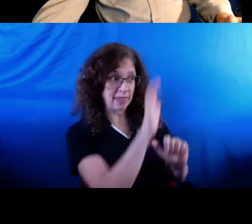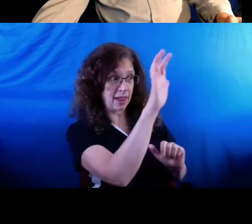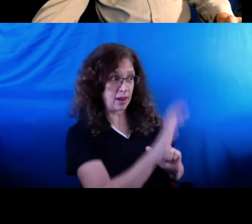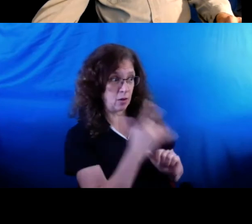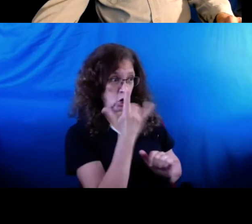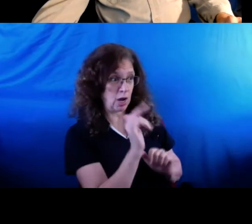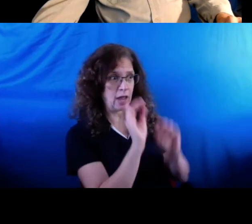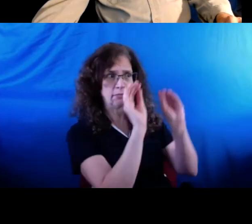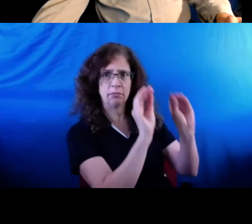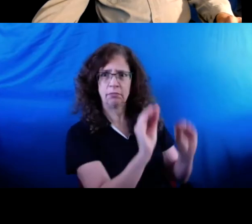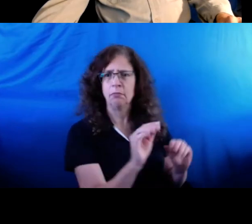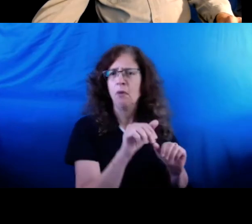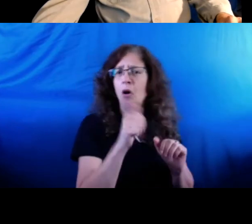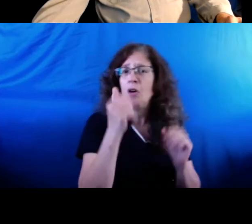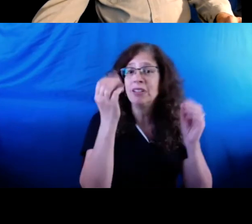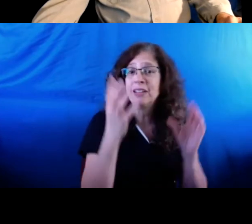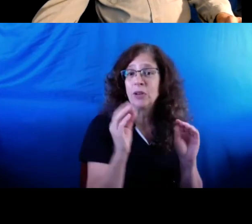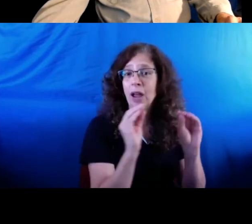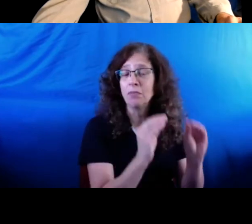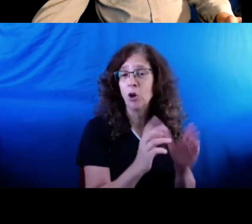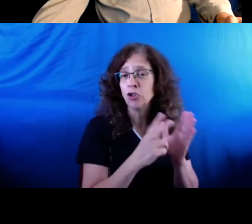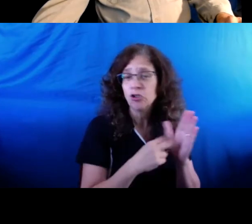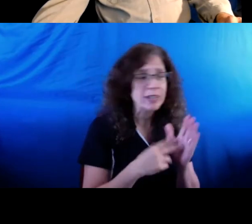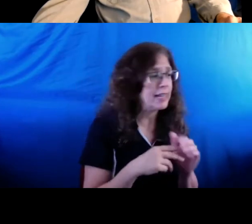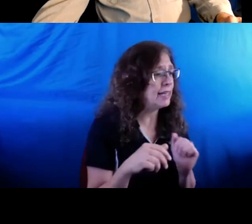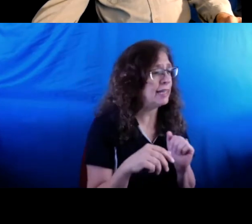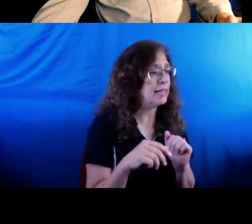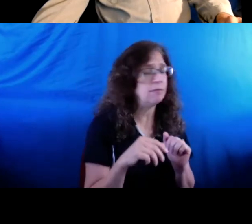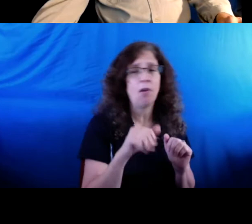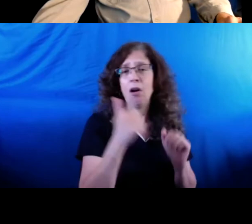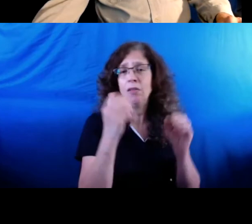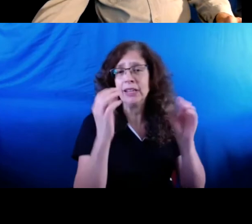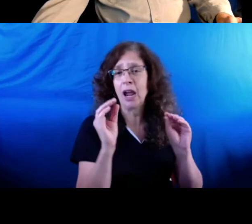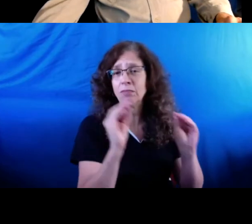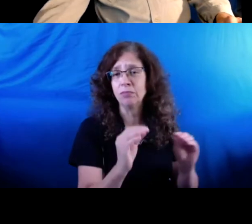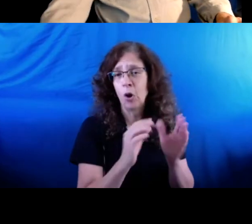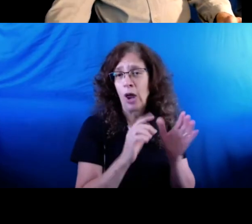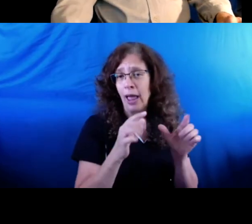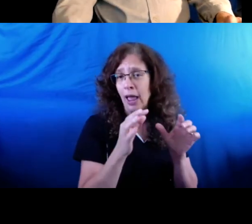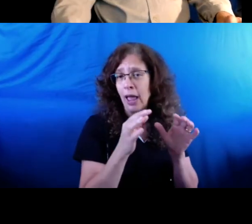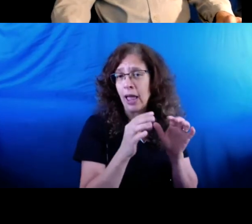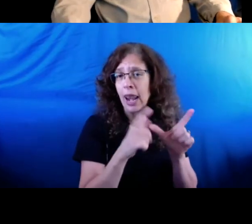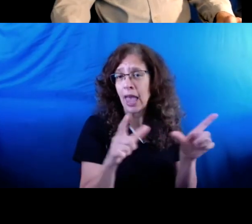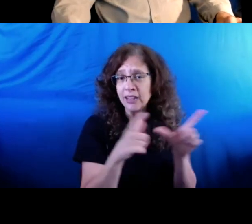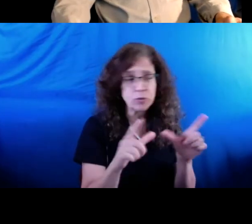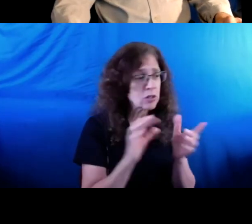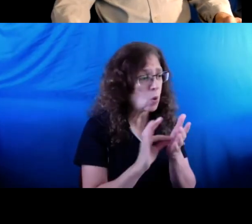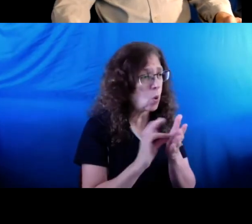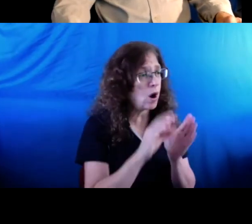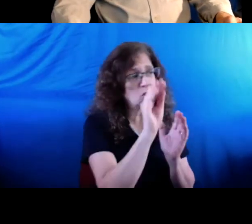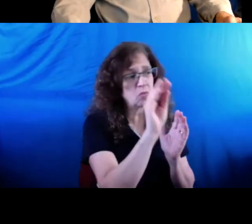You put them in on the left side, what it would look like. Other teachers can put in reading, other teachers can put